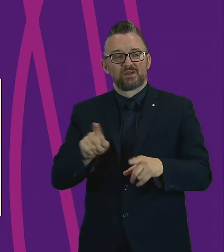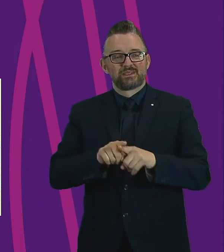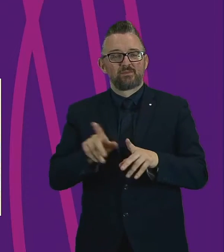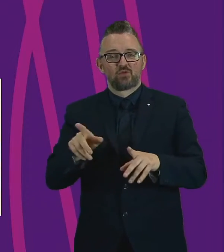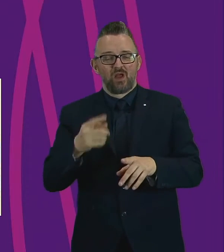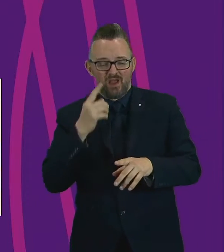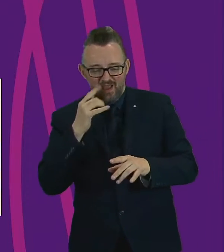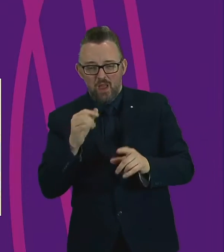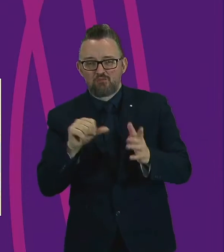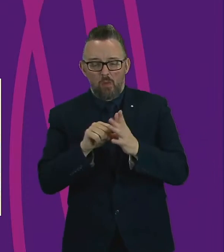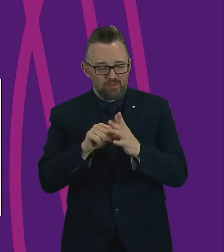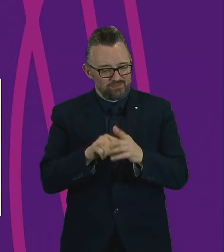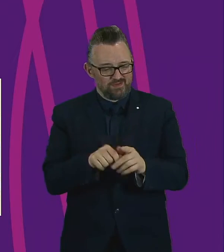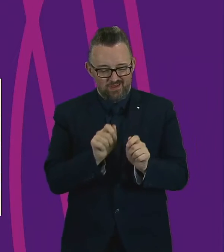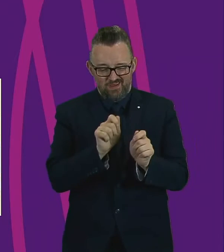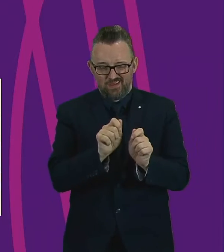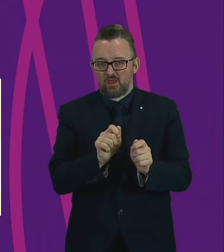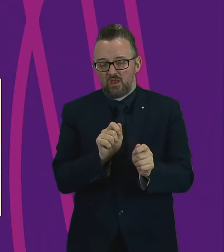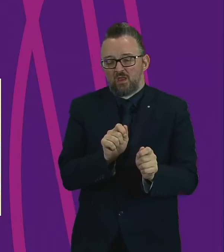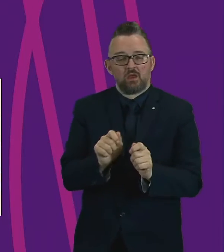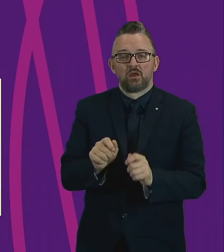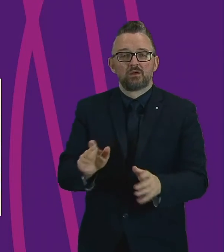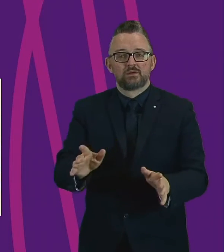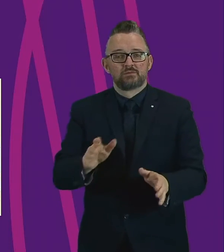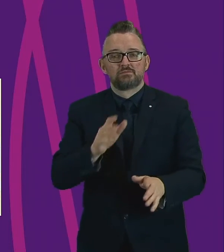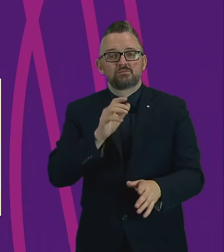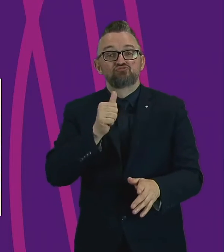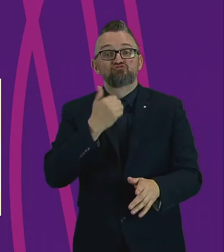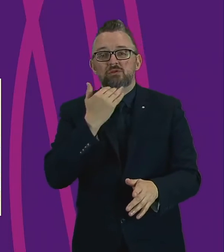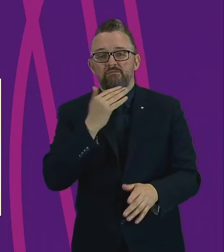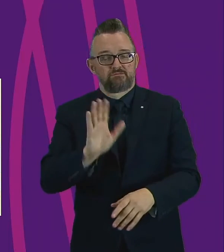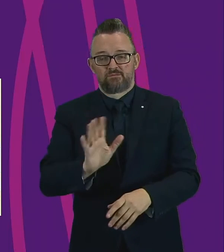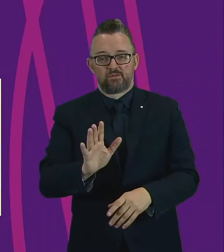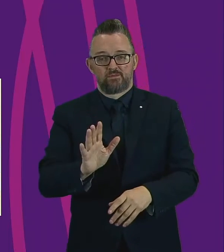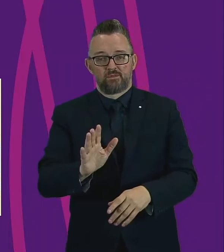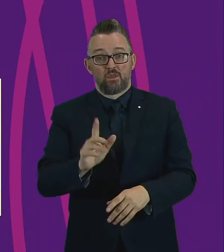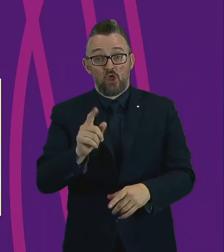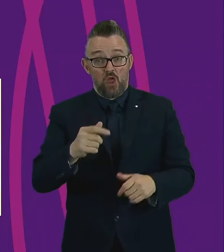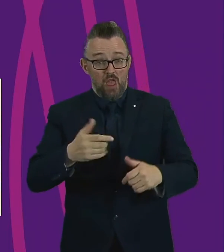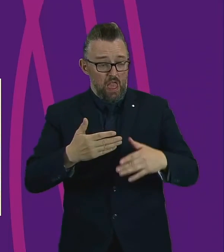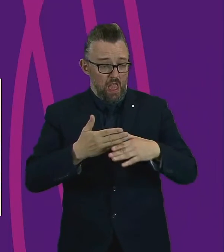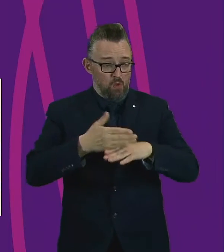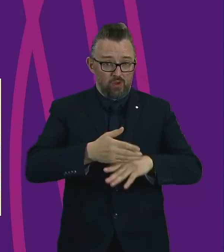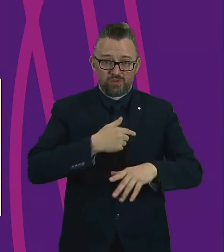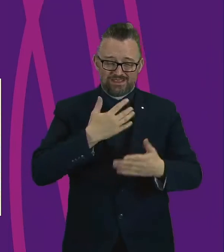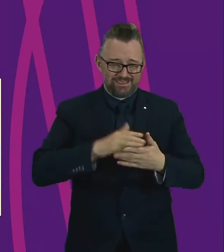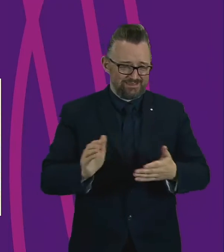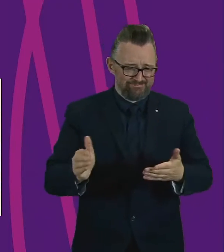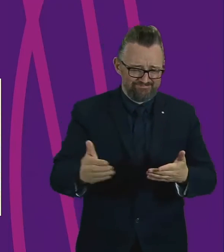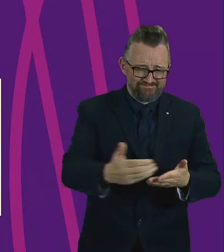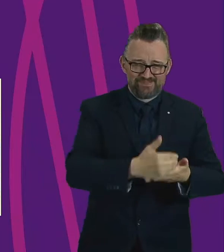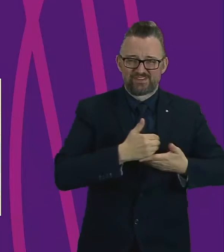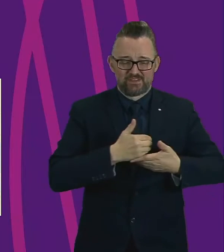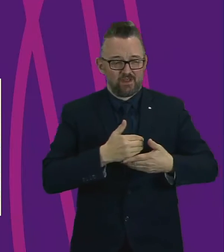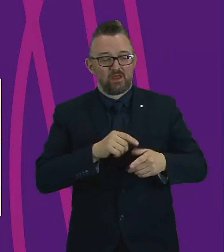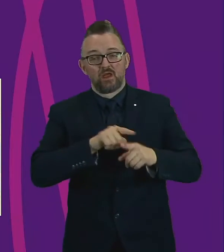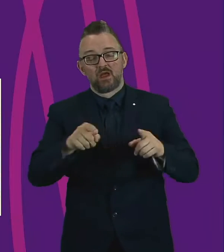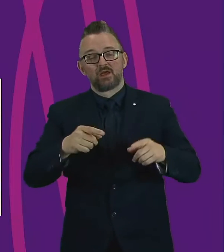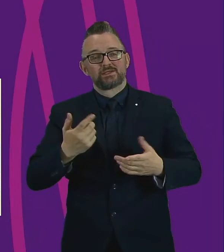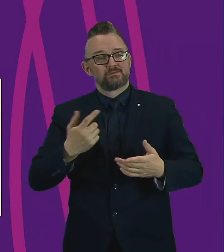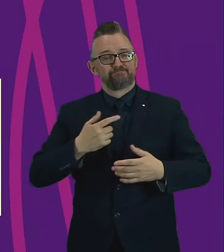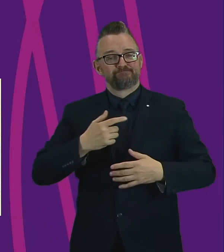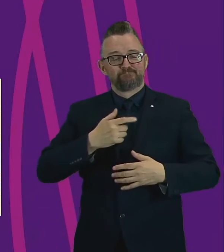these problems will not do. We must harness the hard work, the creativity, the resolve and dedication, the